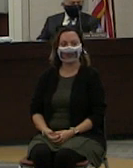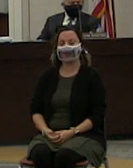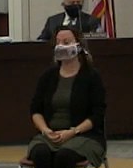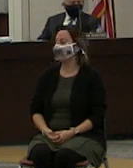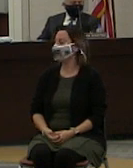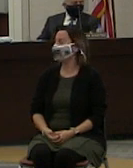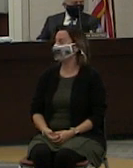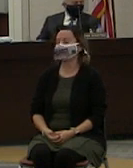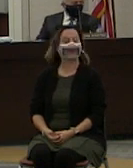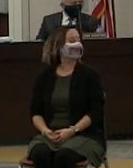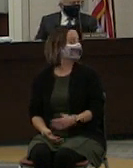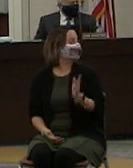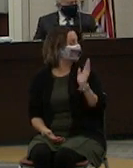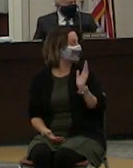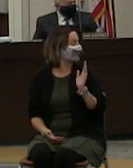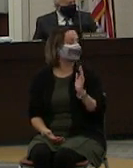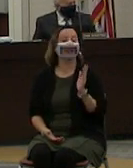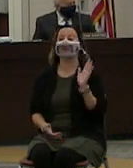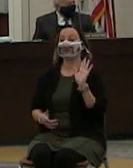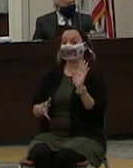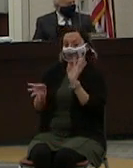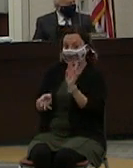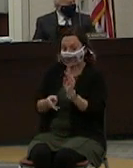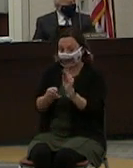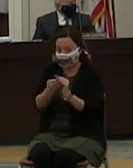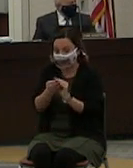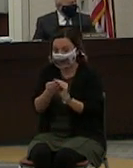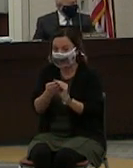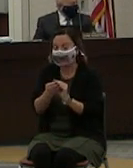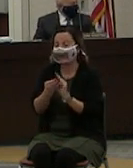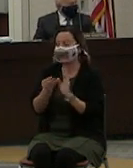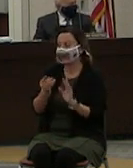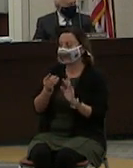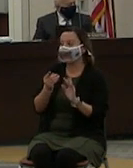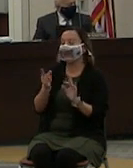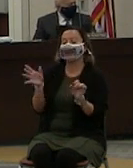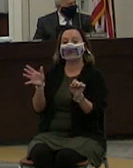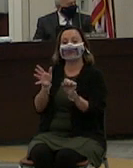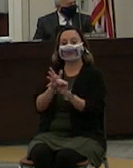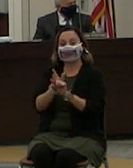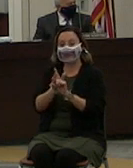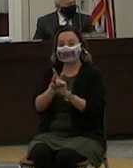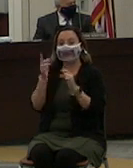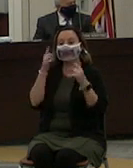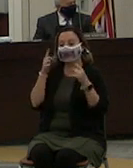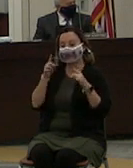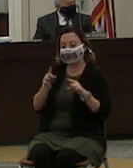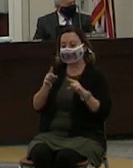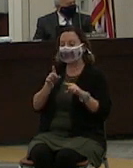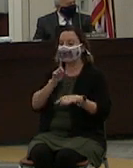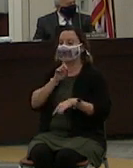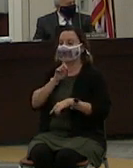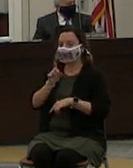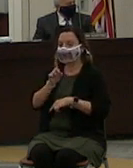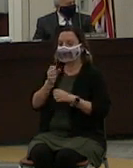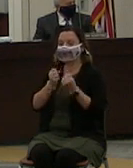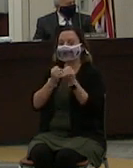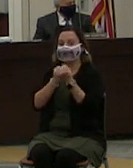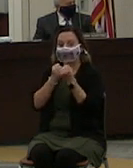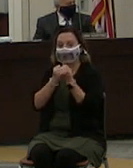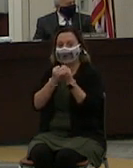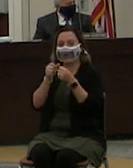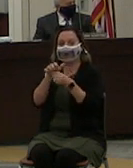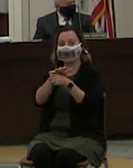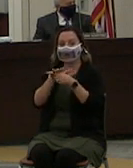Ms. Hopper. In follow-up to that, I would totally agree and very much support local assessments being